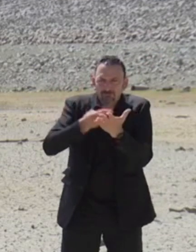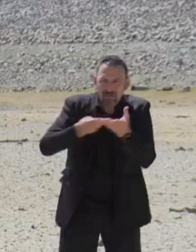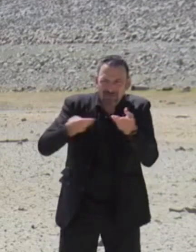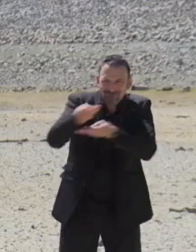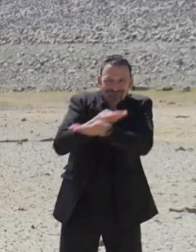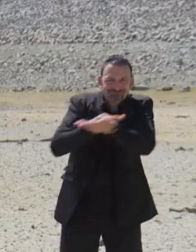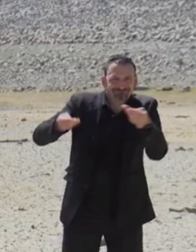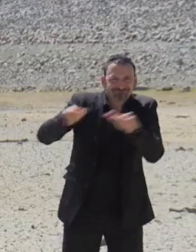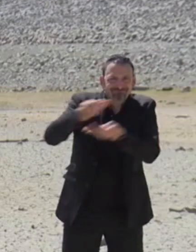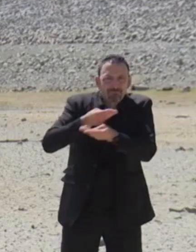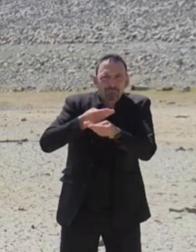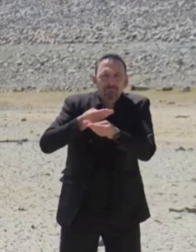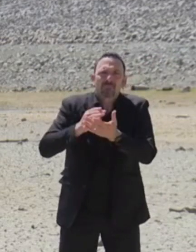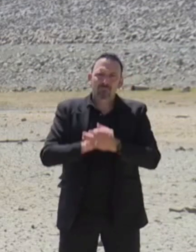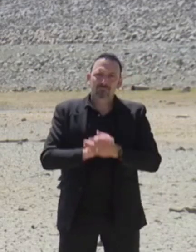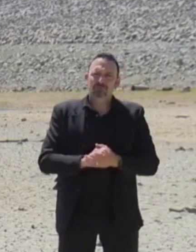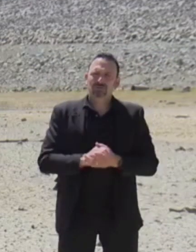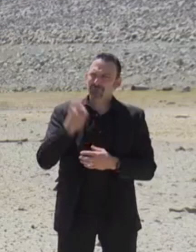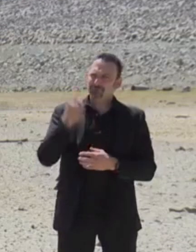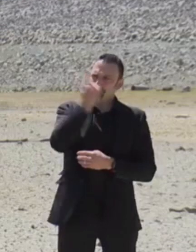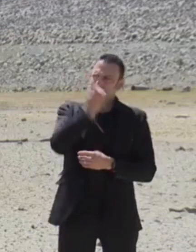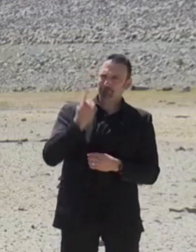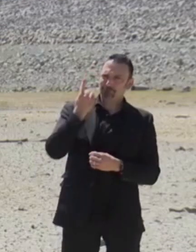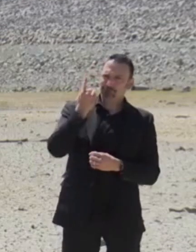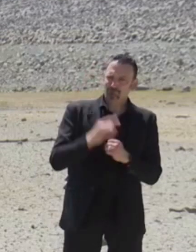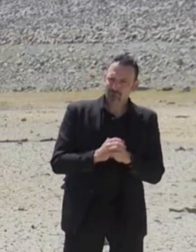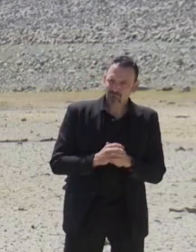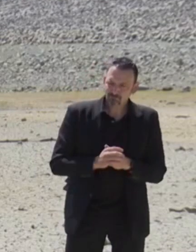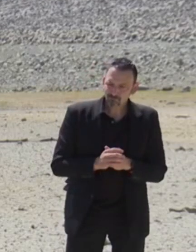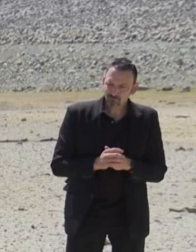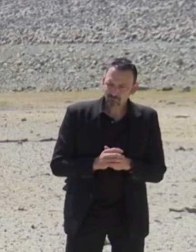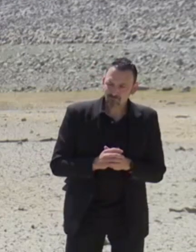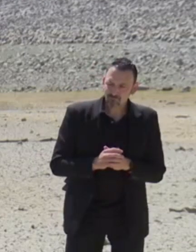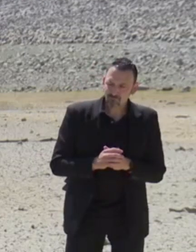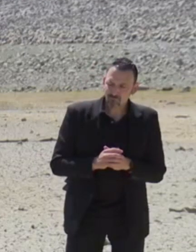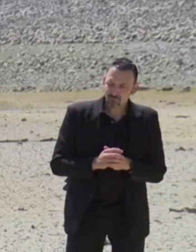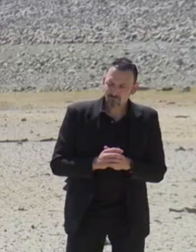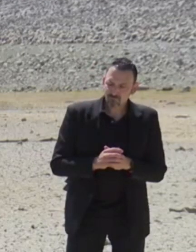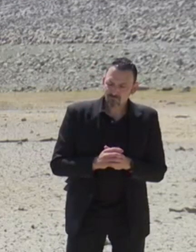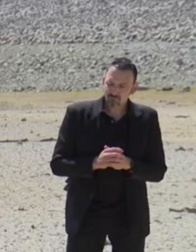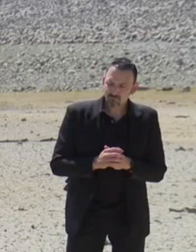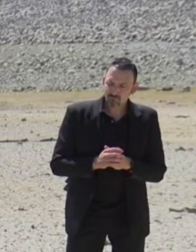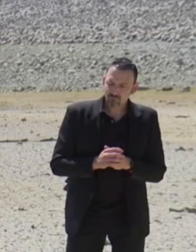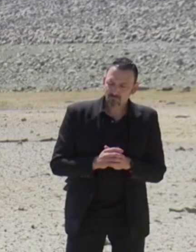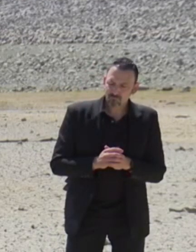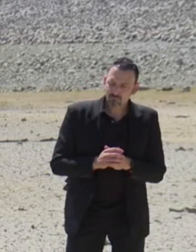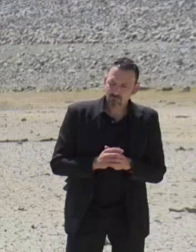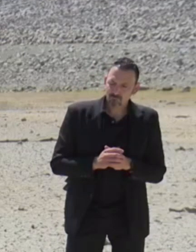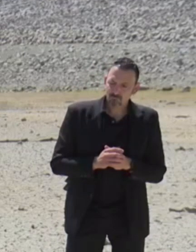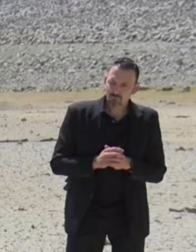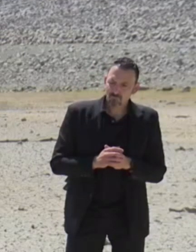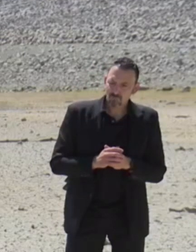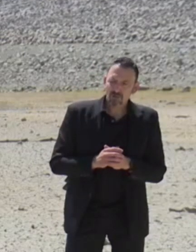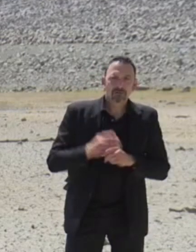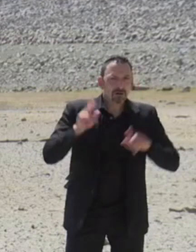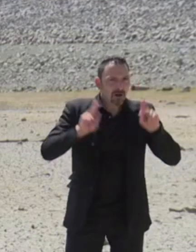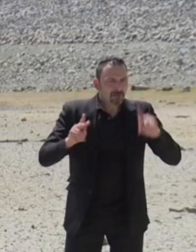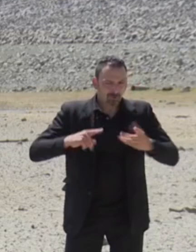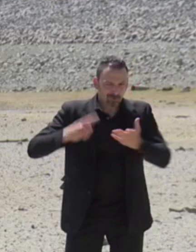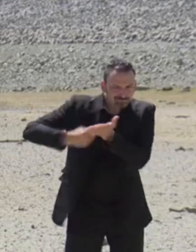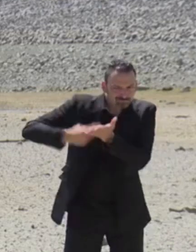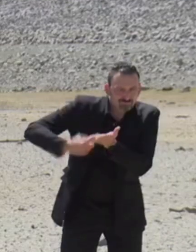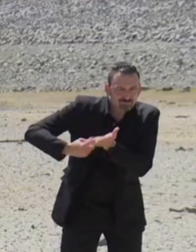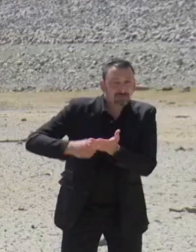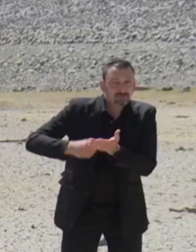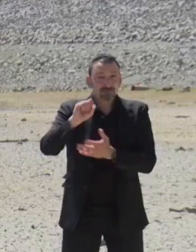if the state has any opinions about, because there's been a lot of debate locally about whether Scott Dam should stay up or be taken